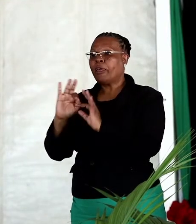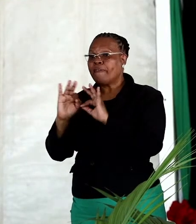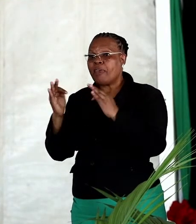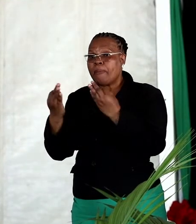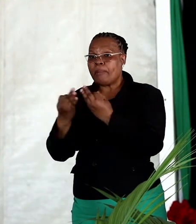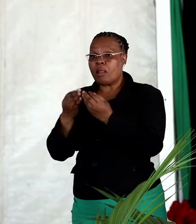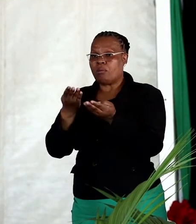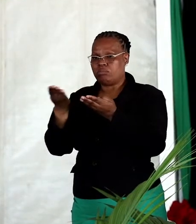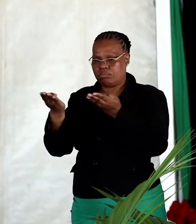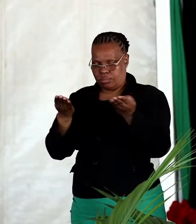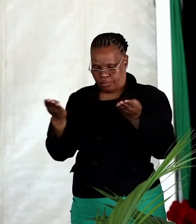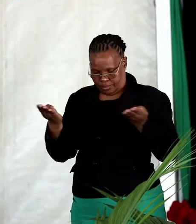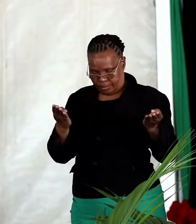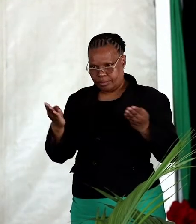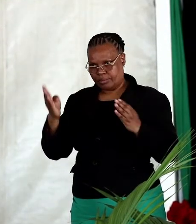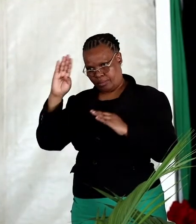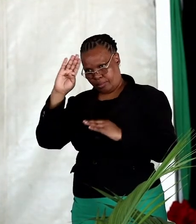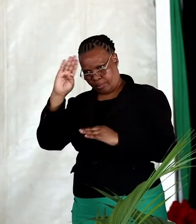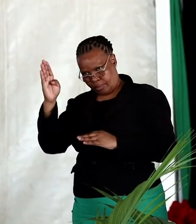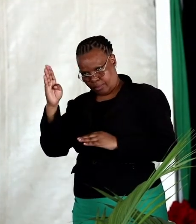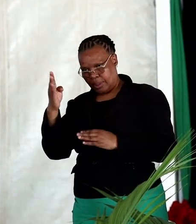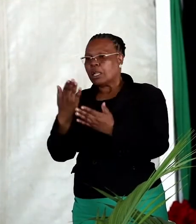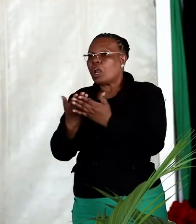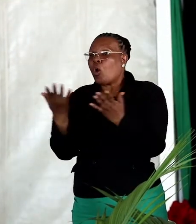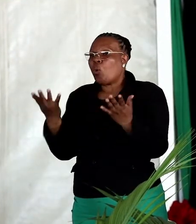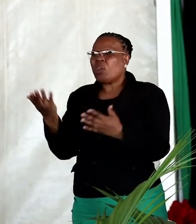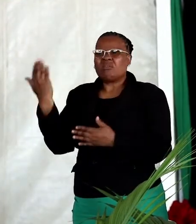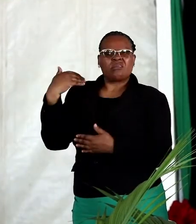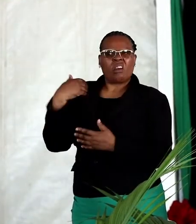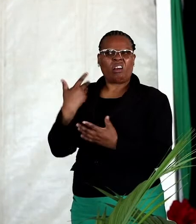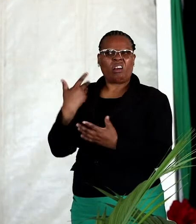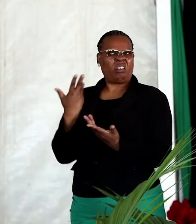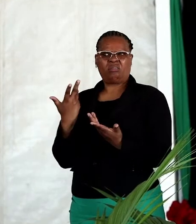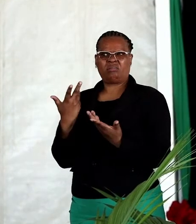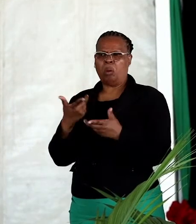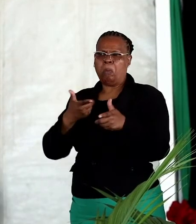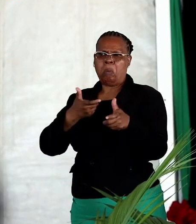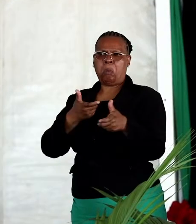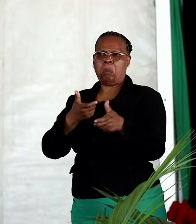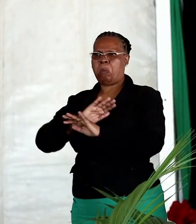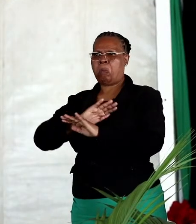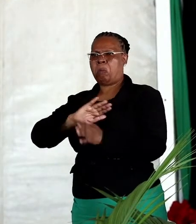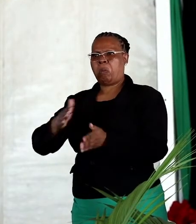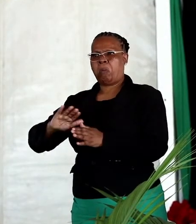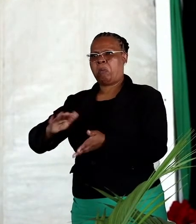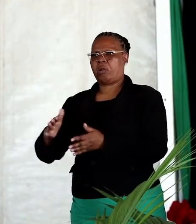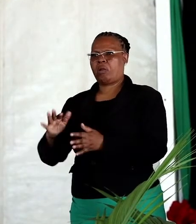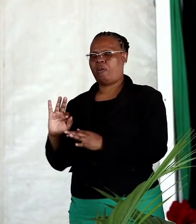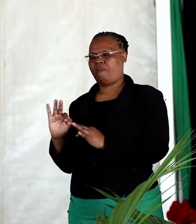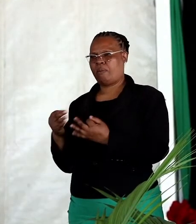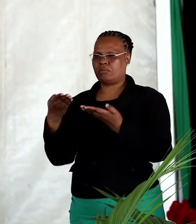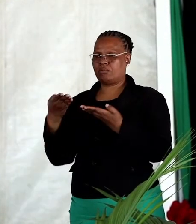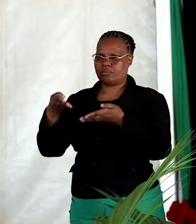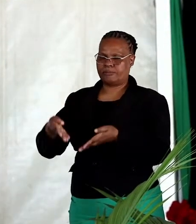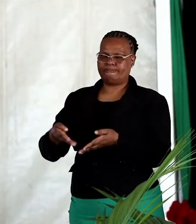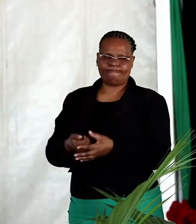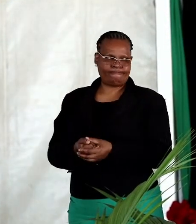Massacre ndima apha ndimela iBhisho Massacre